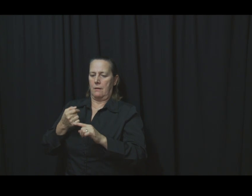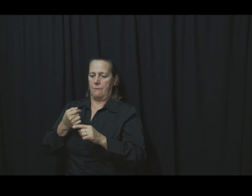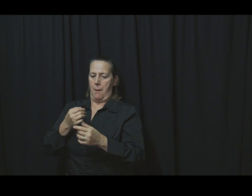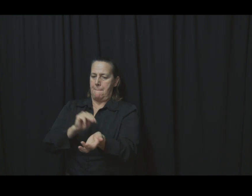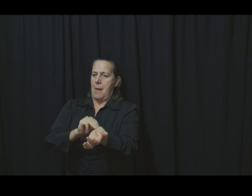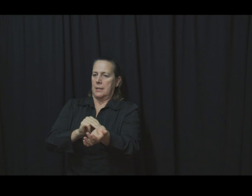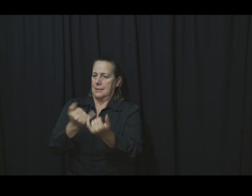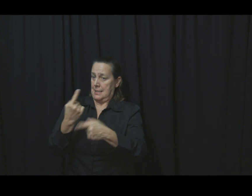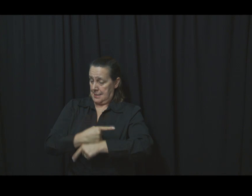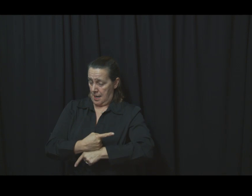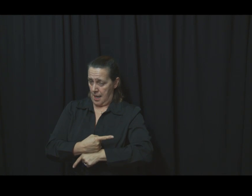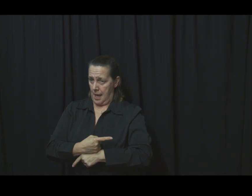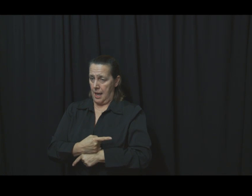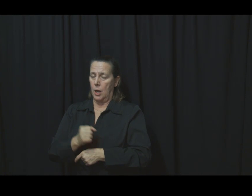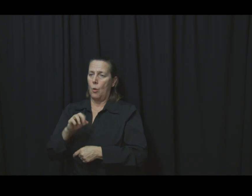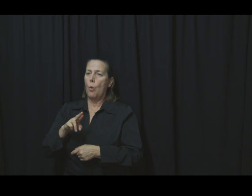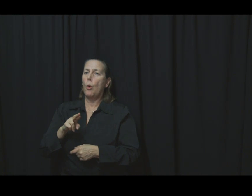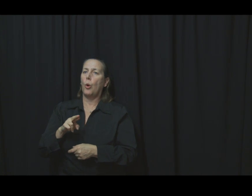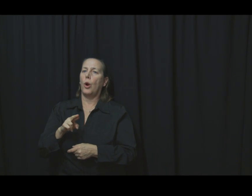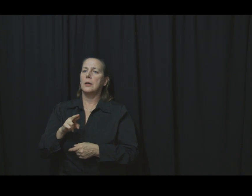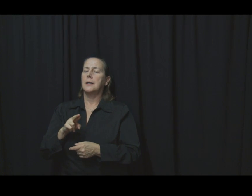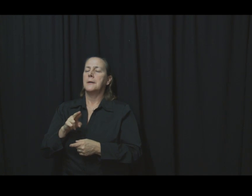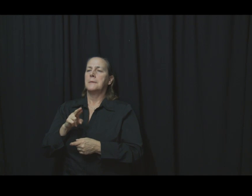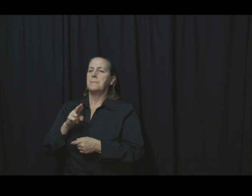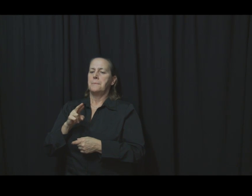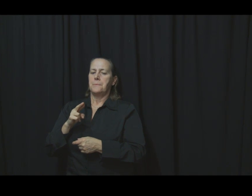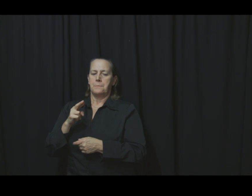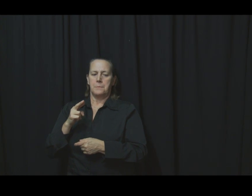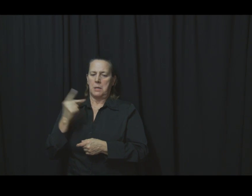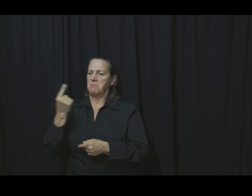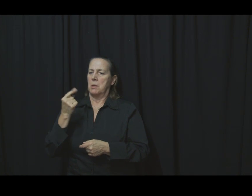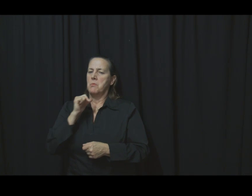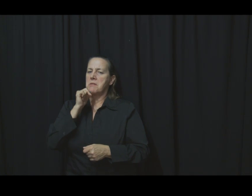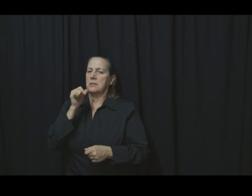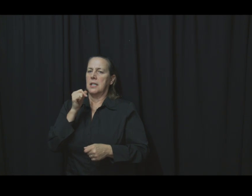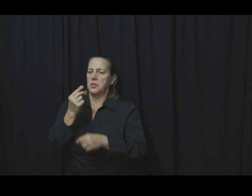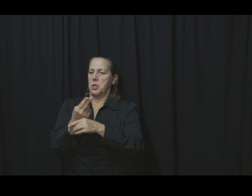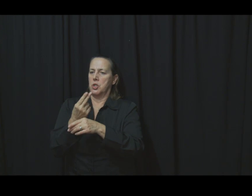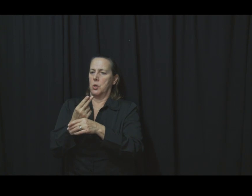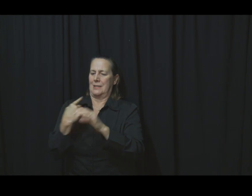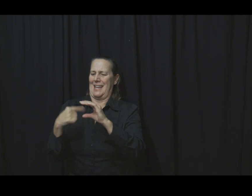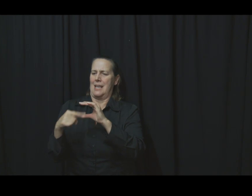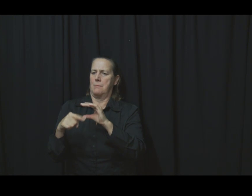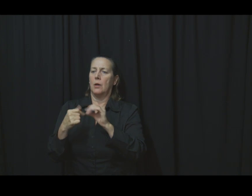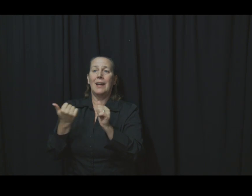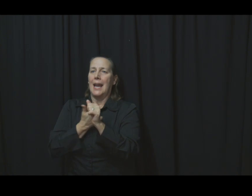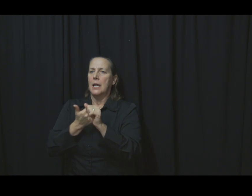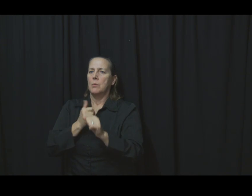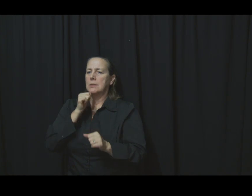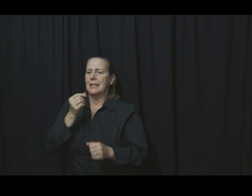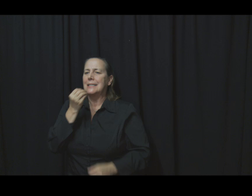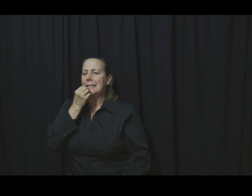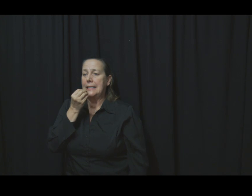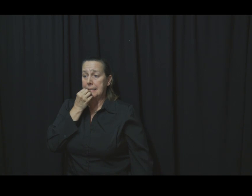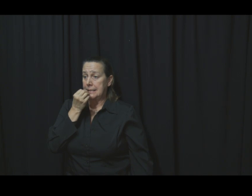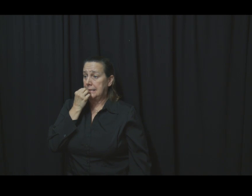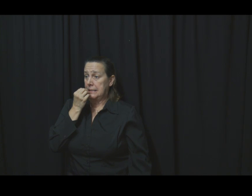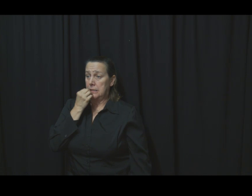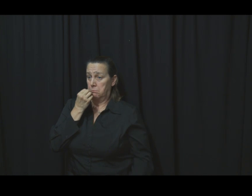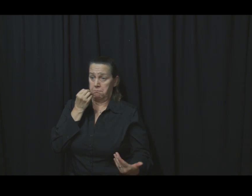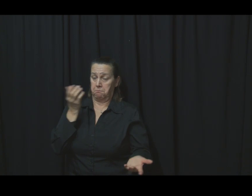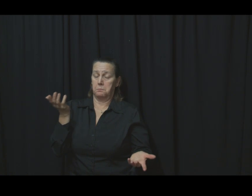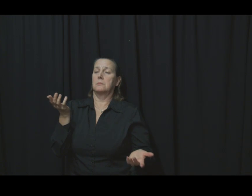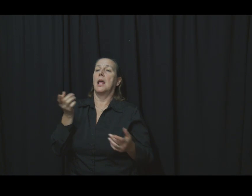here who doesn't use email? Is there anybody here who doesn't eat? Because